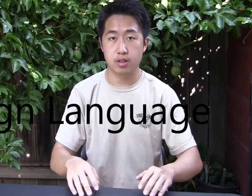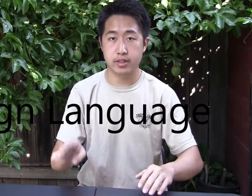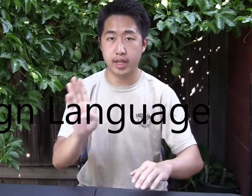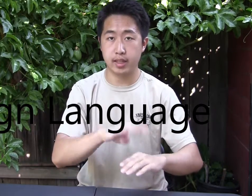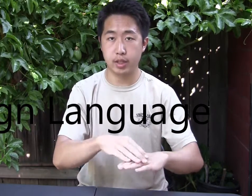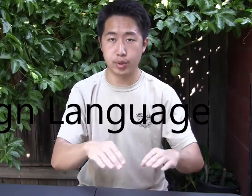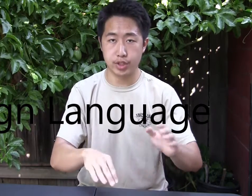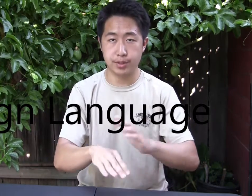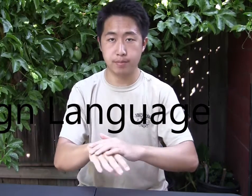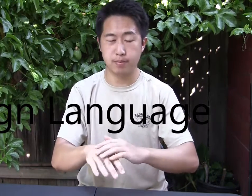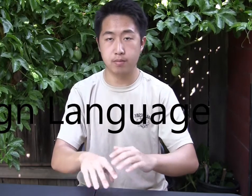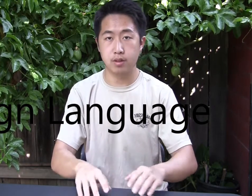Sign language.